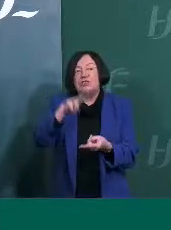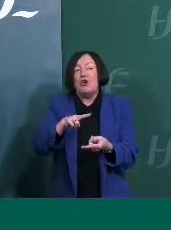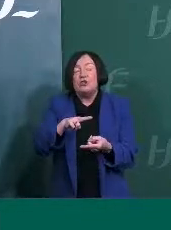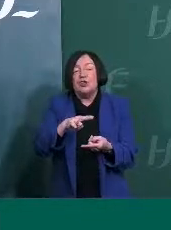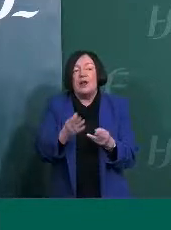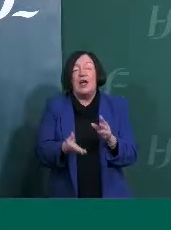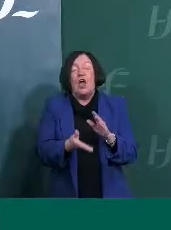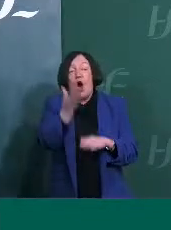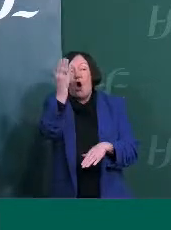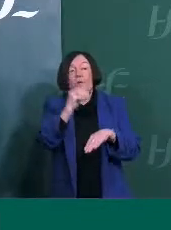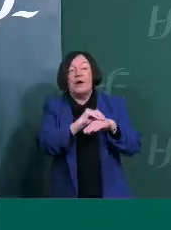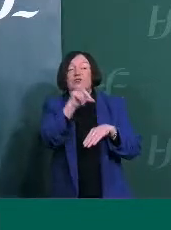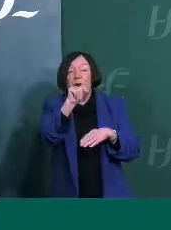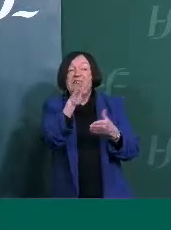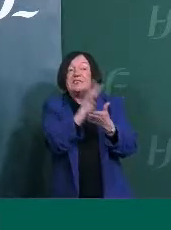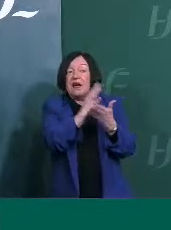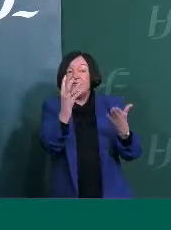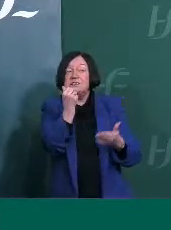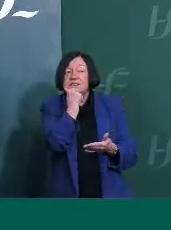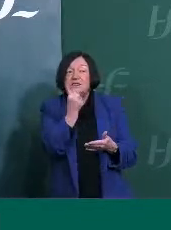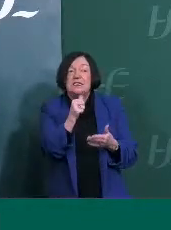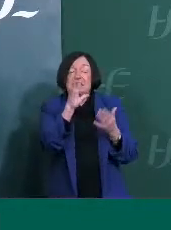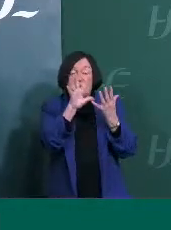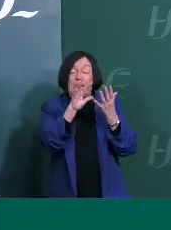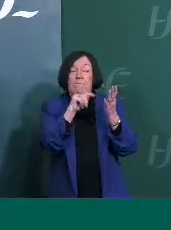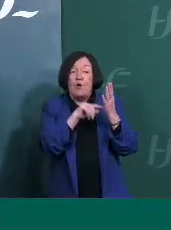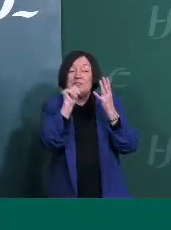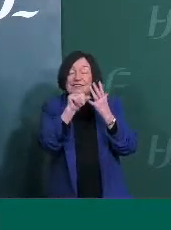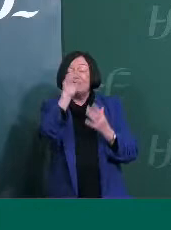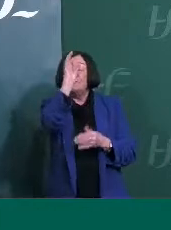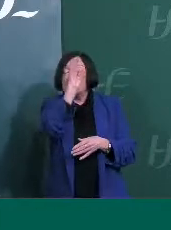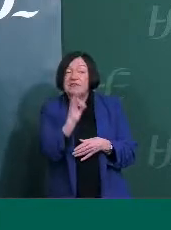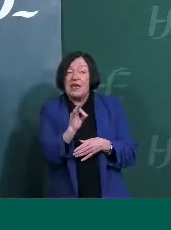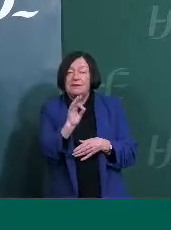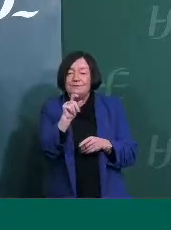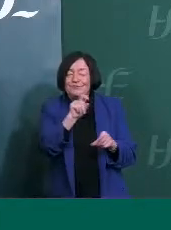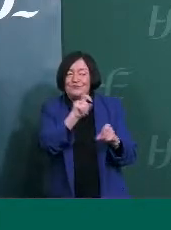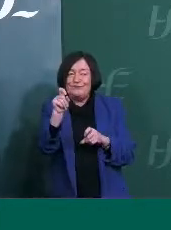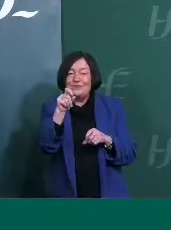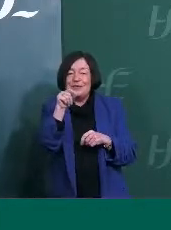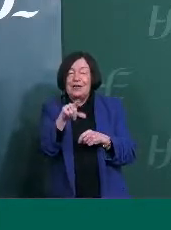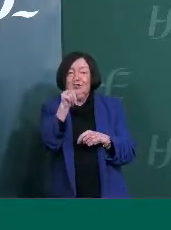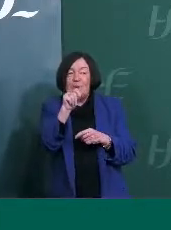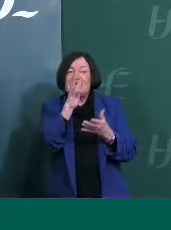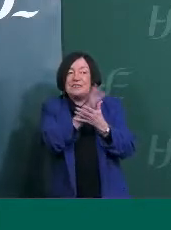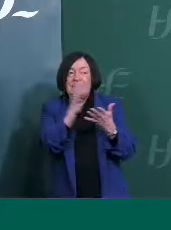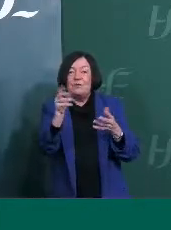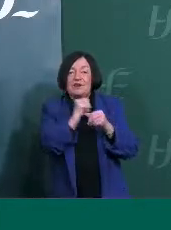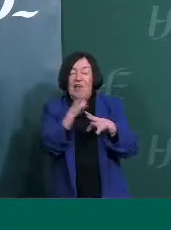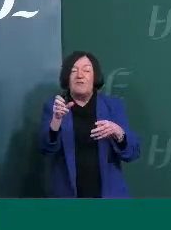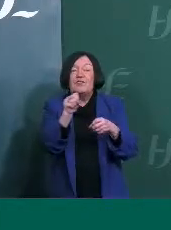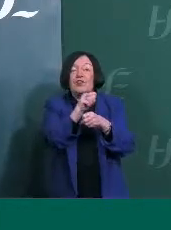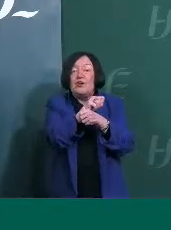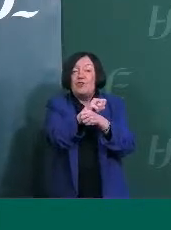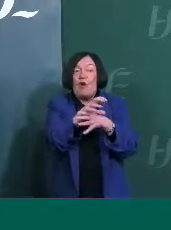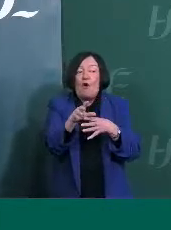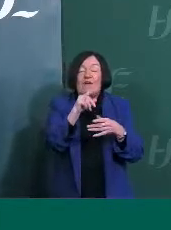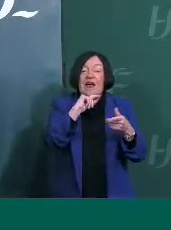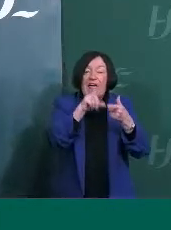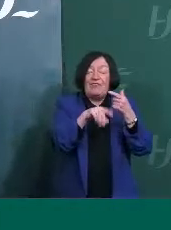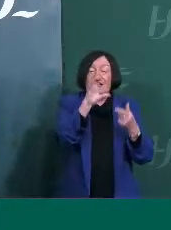It's up on 2019 figures at 10.6%, but bear in mind that since 2019 we have had all of the COVID surges and the cyber